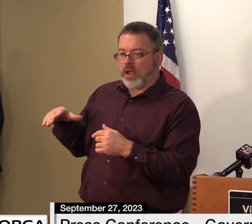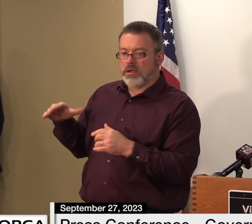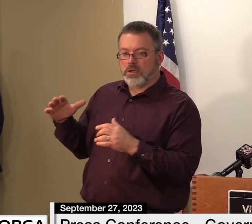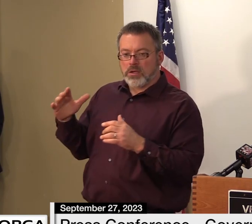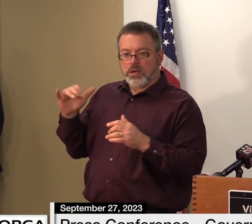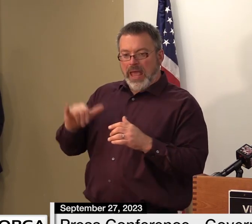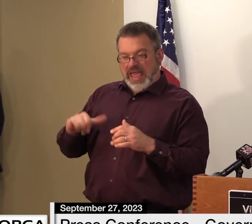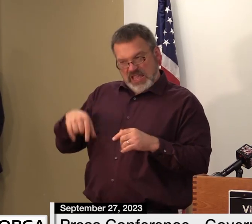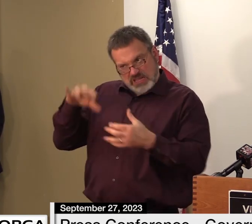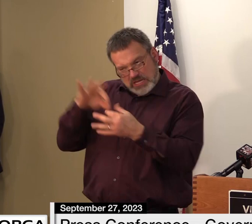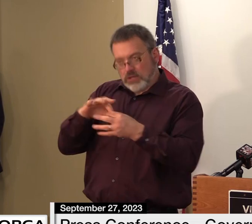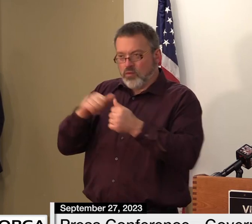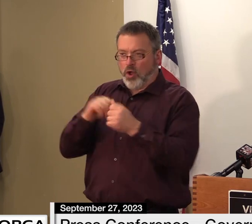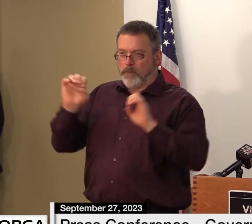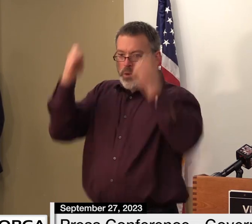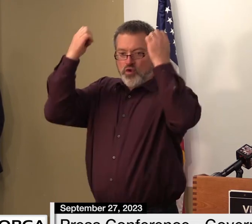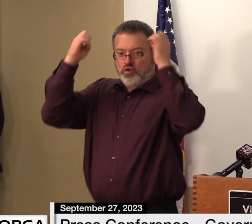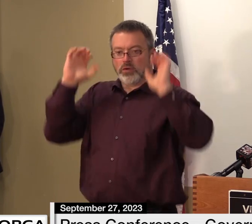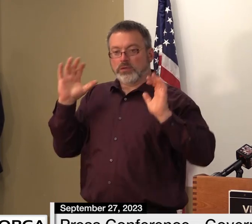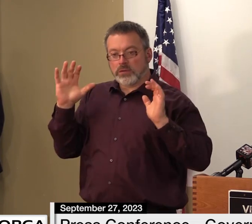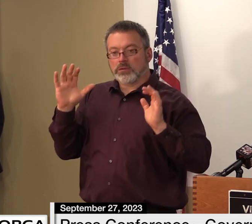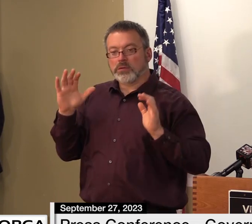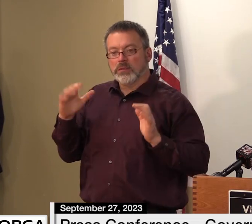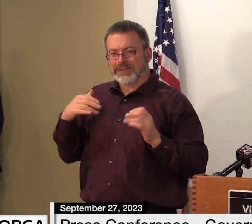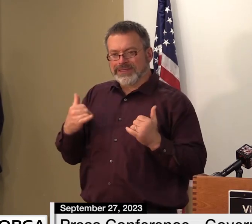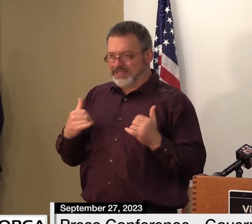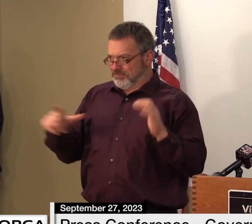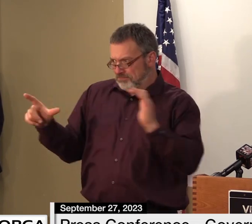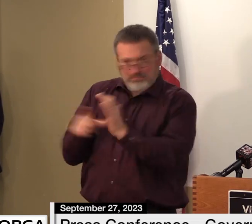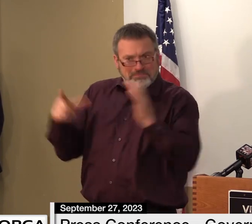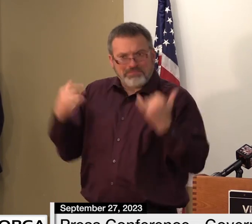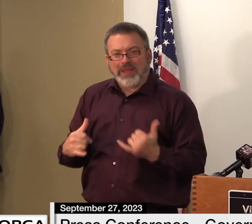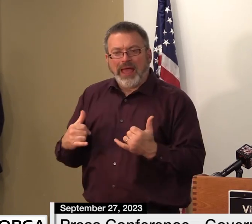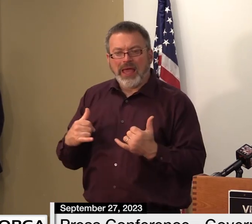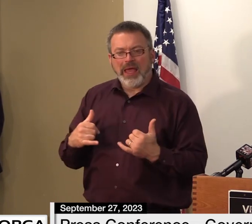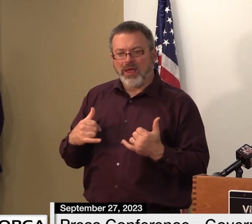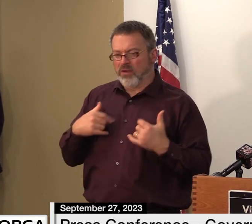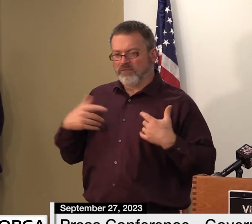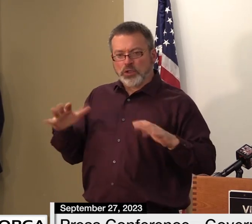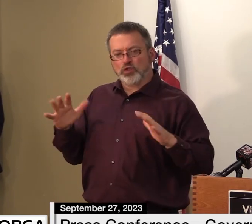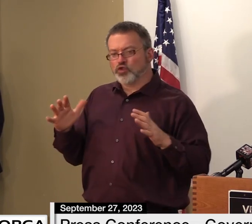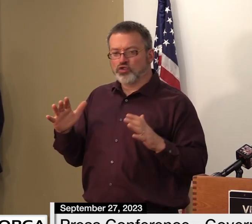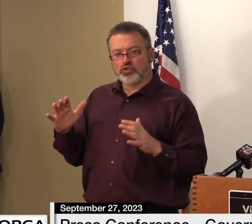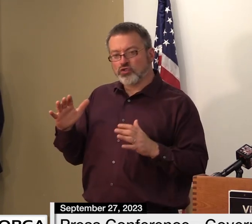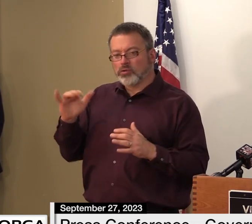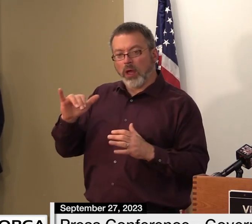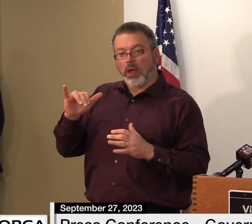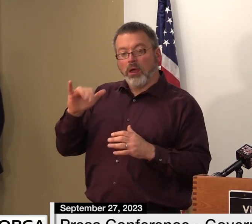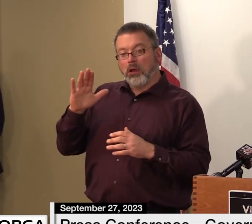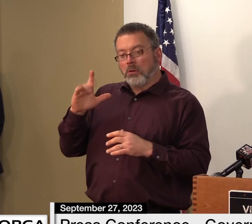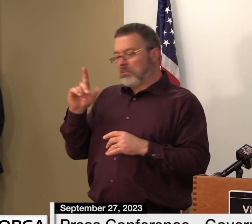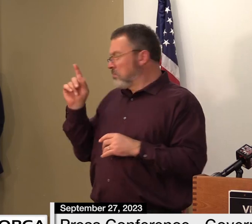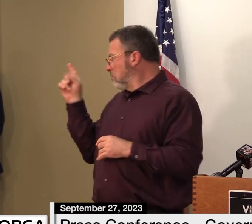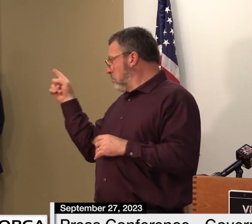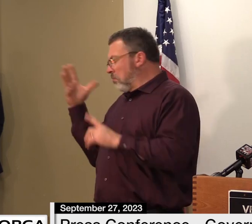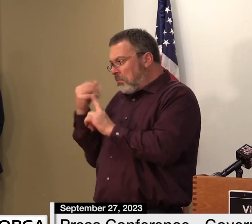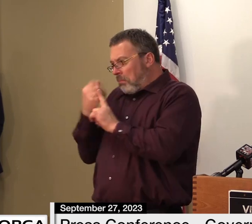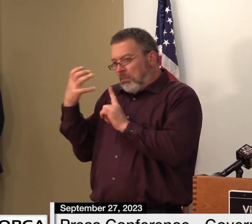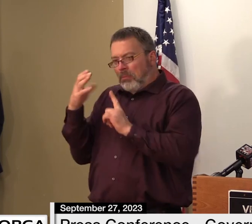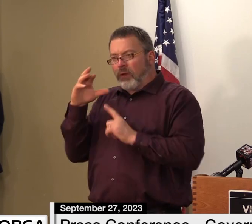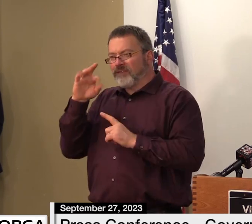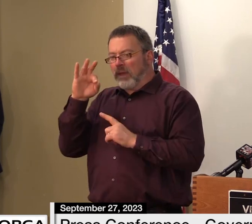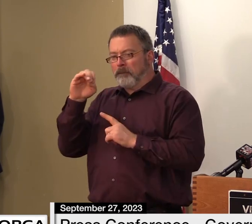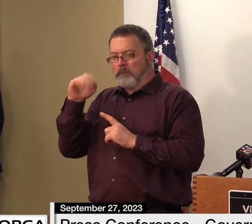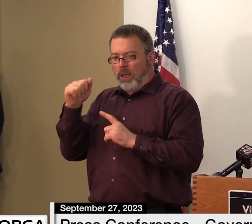response, which fall into the immediate needs category and may still be eligible for drawdown. General Roy can correct me if that's wrong, but I believe